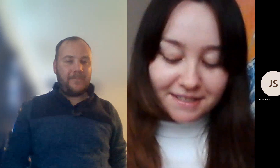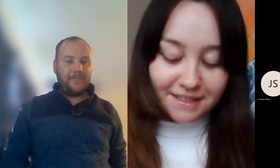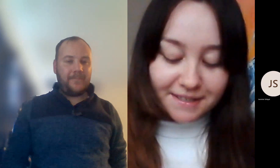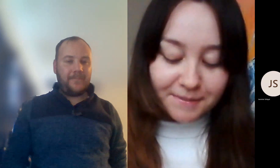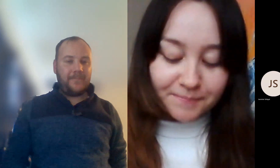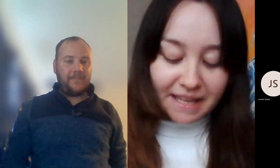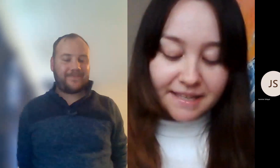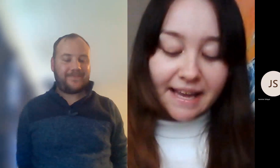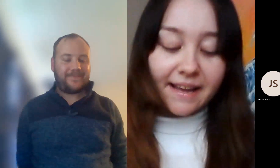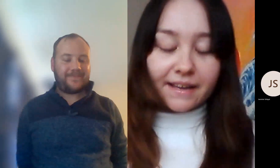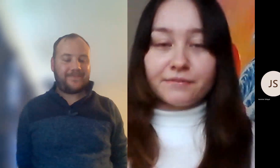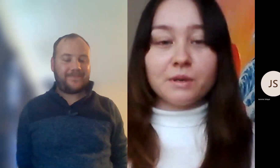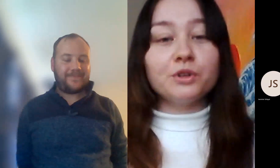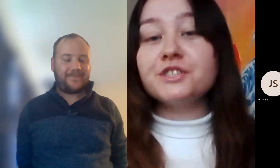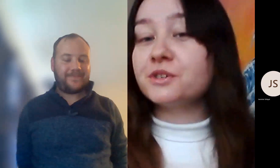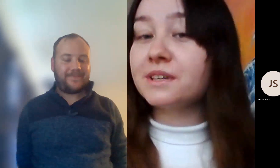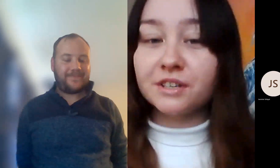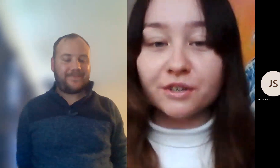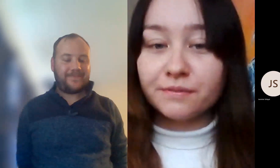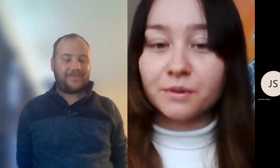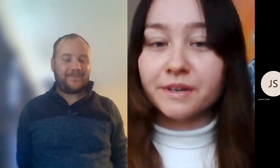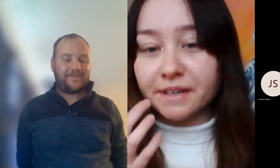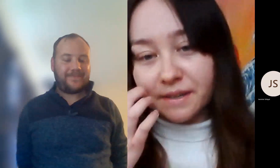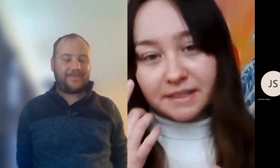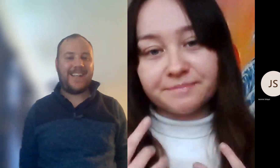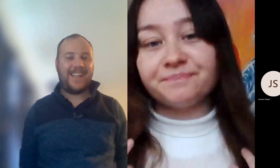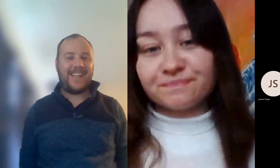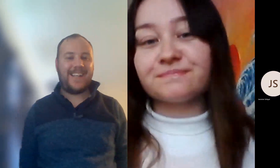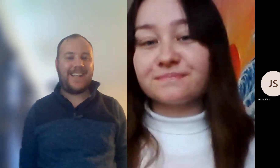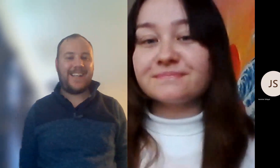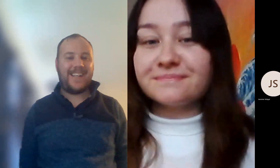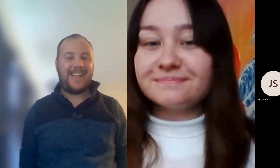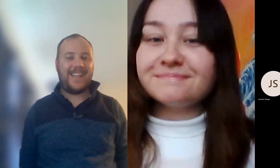would, yeah, if they want to do it, go for it.